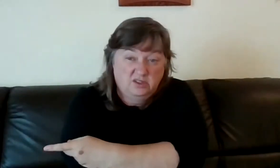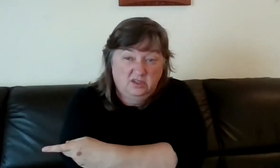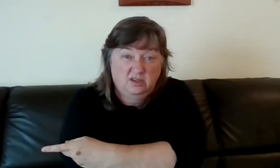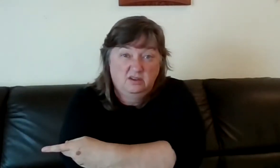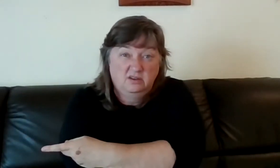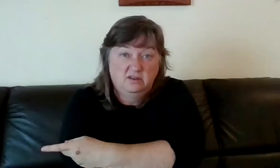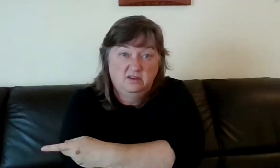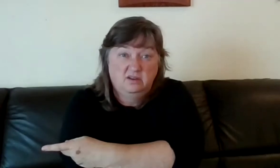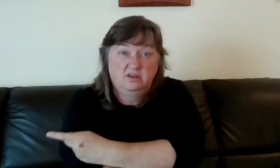Worst.